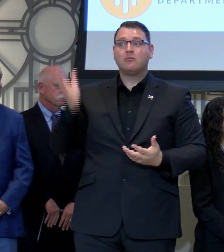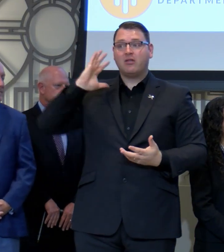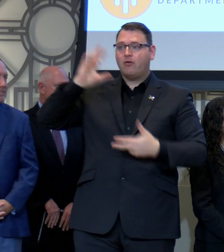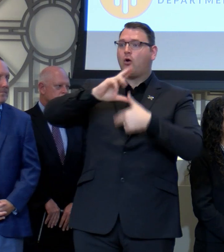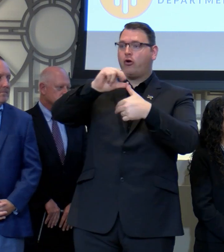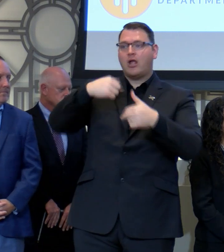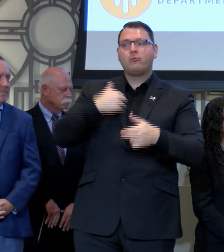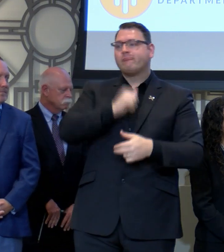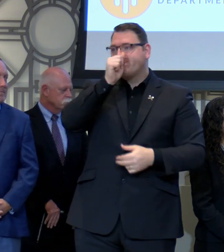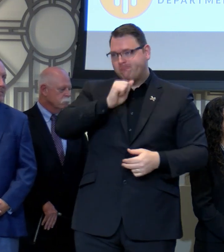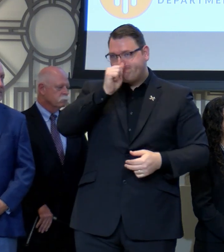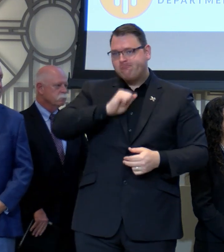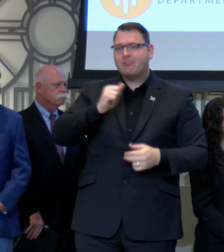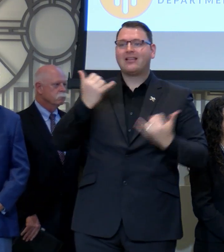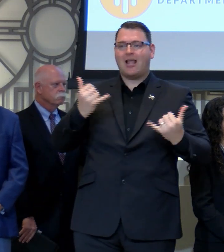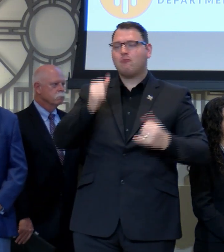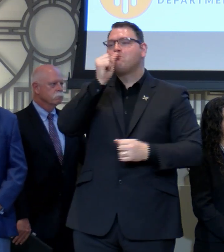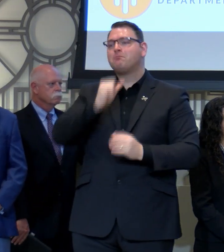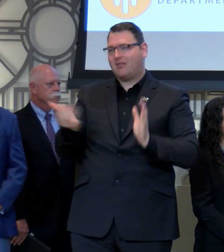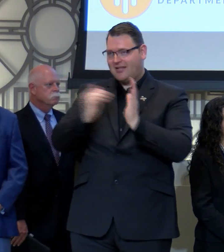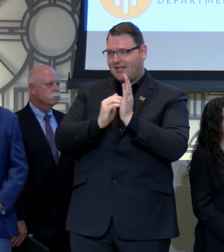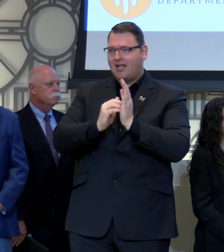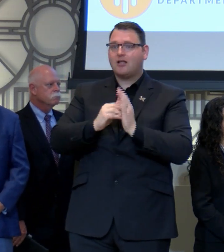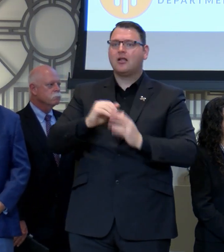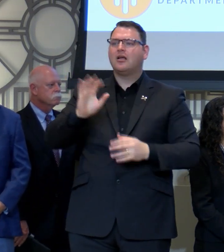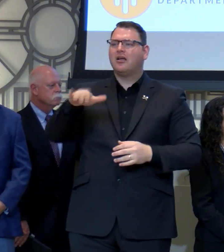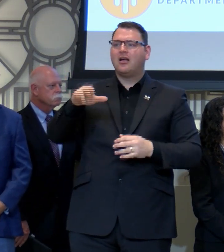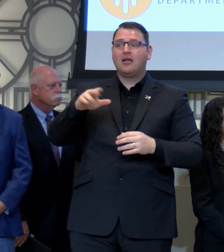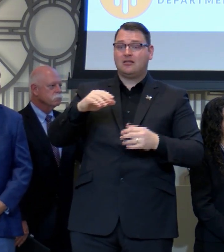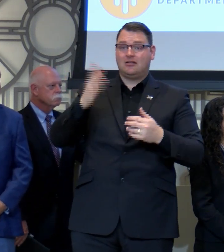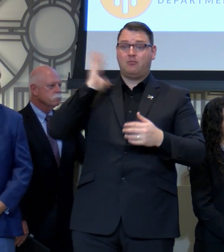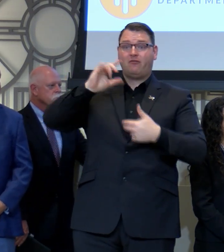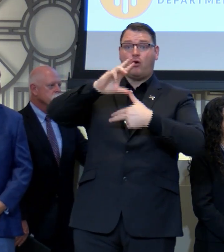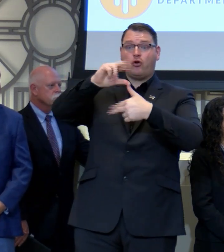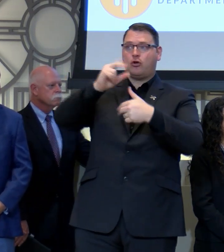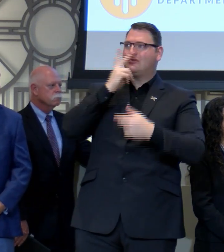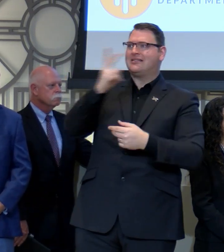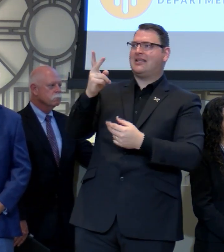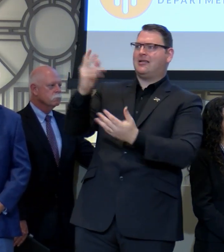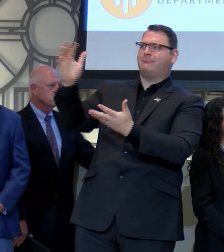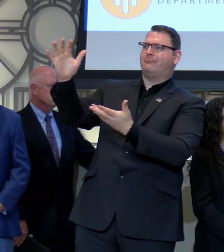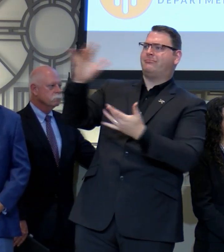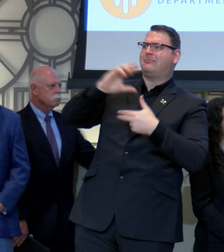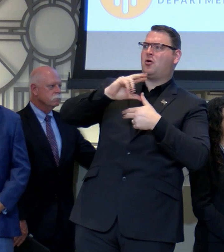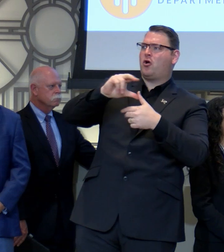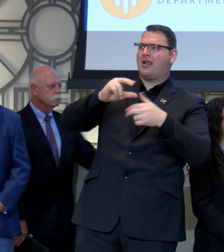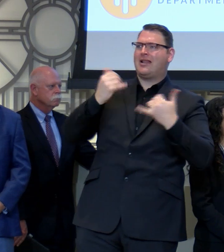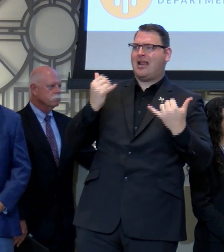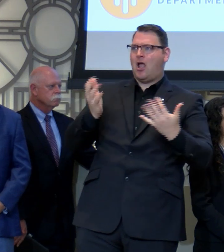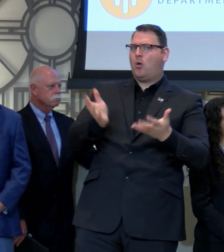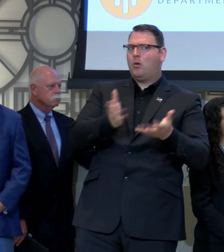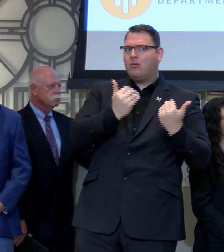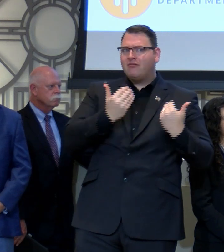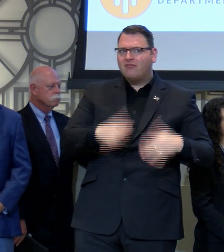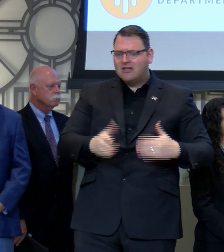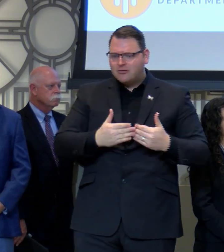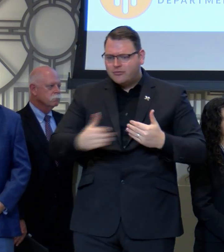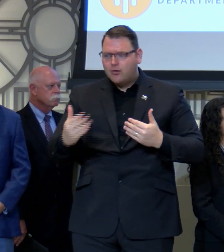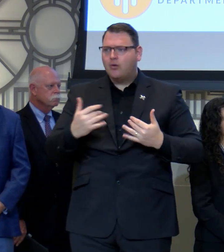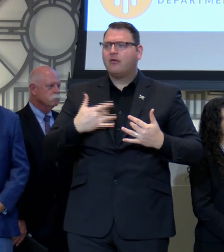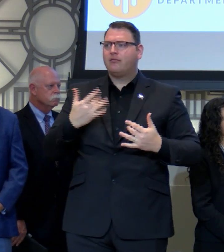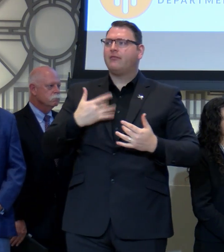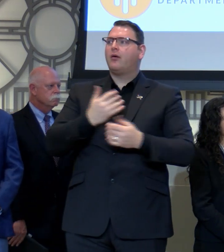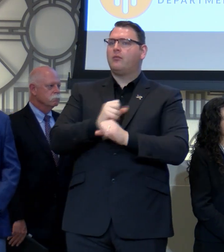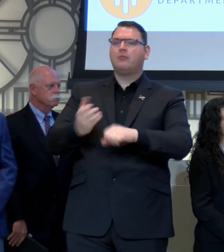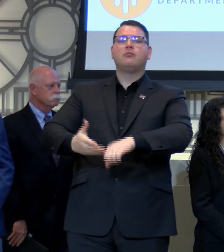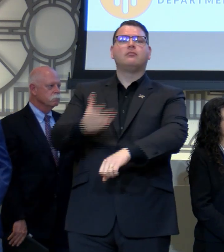The difference is in a hurricane, you saw the storm, you knew when it would pass, and you knew when we were going to get out. On this, if we're successful,